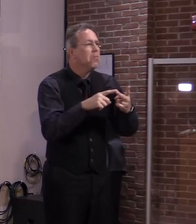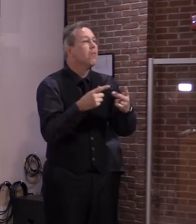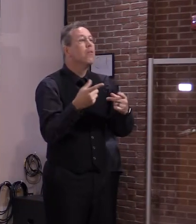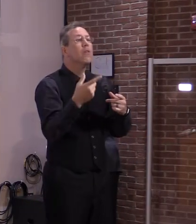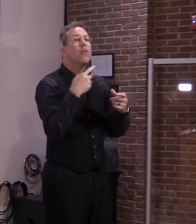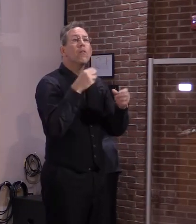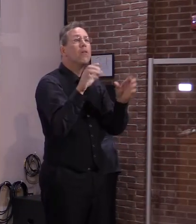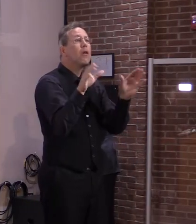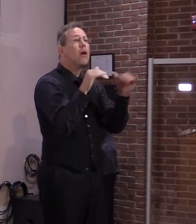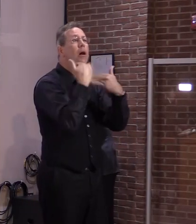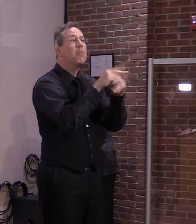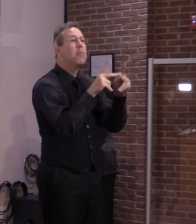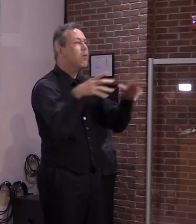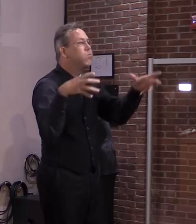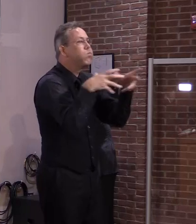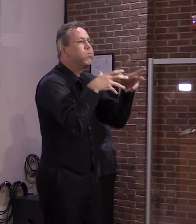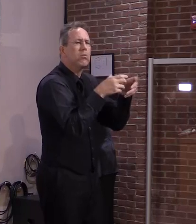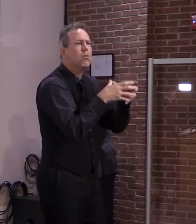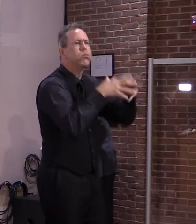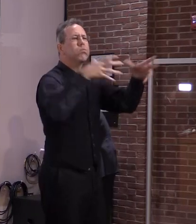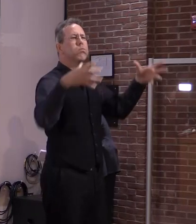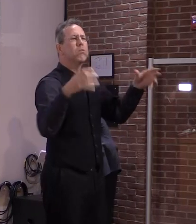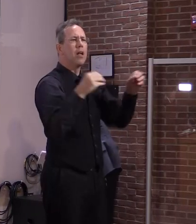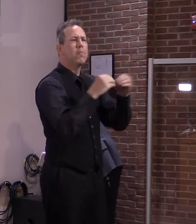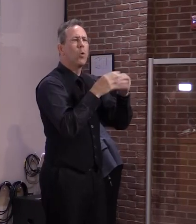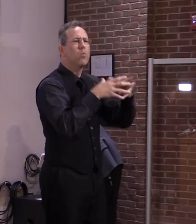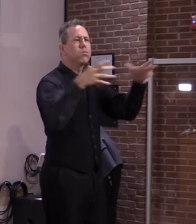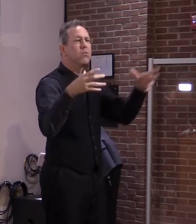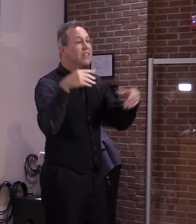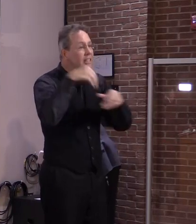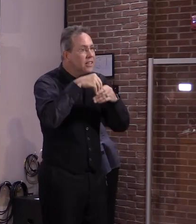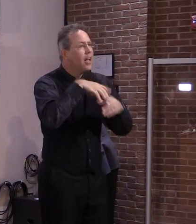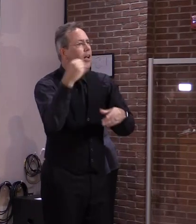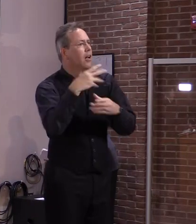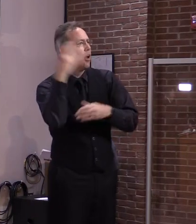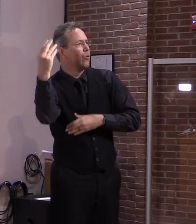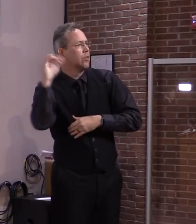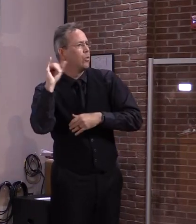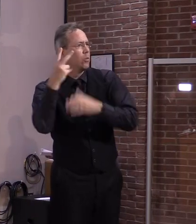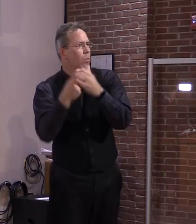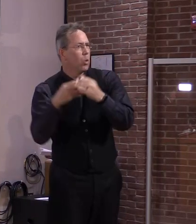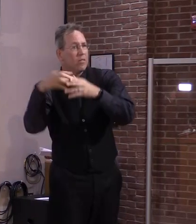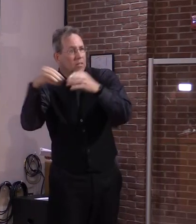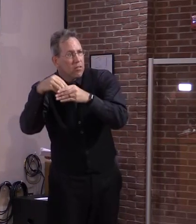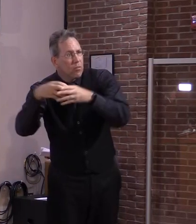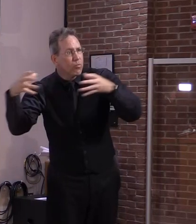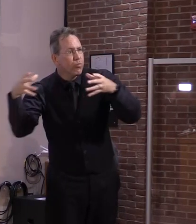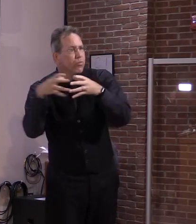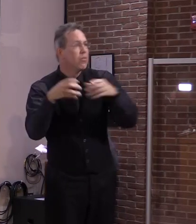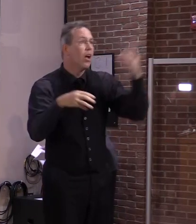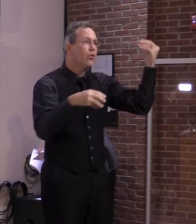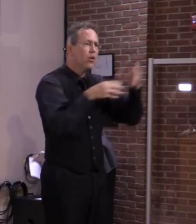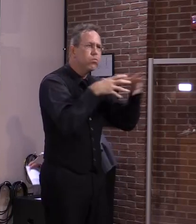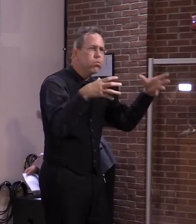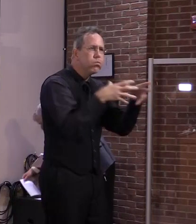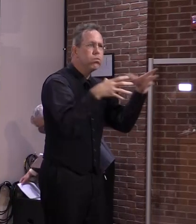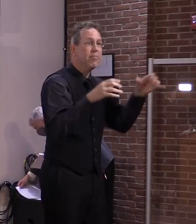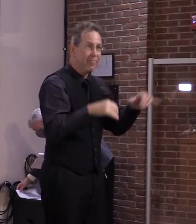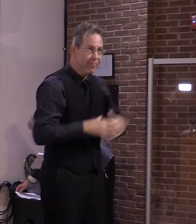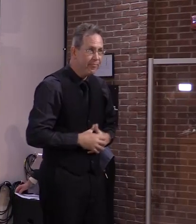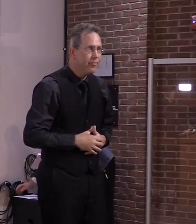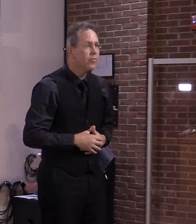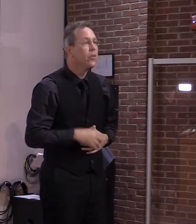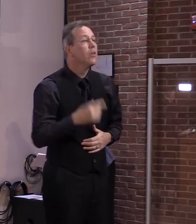outdoors. With this step, the gathering restrictions will be one unvaccinated person per 50 square